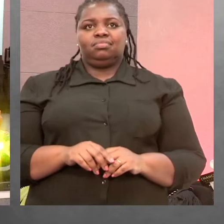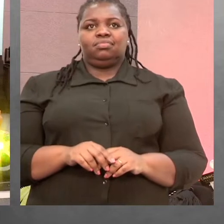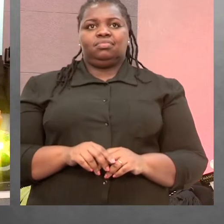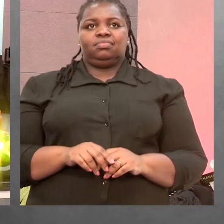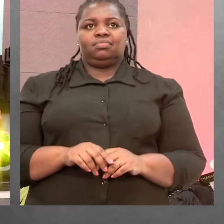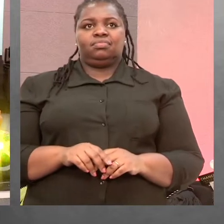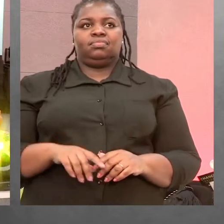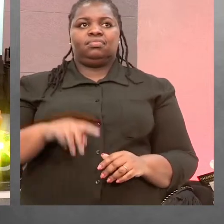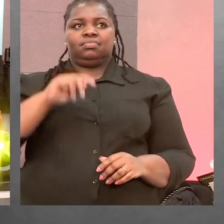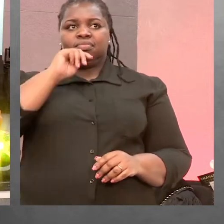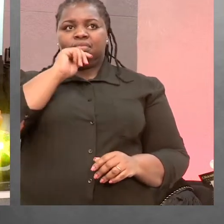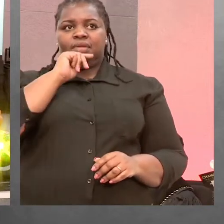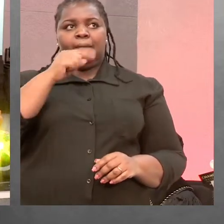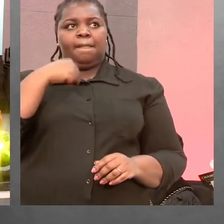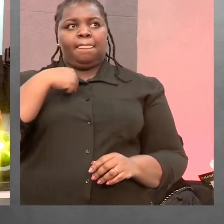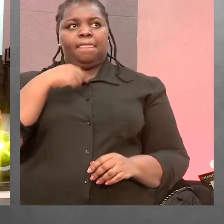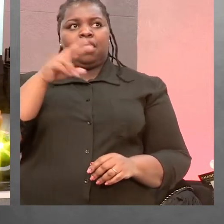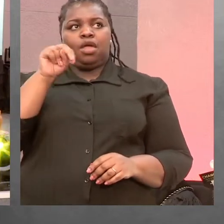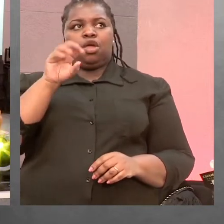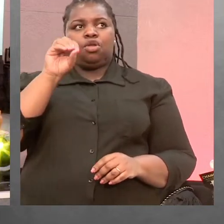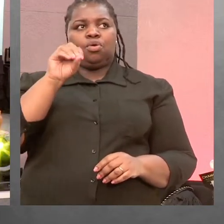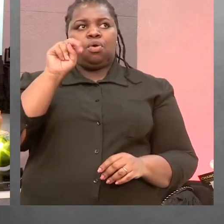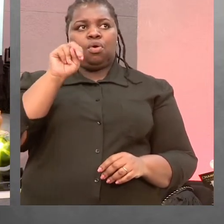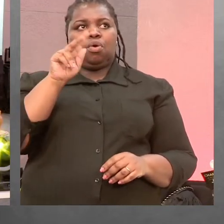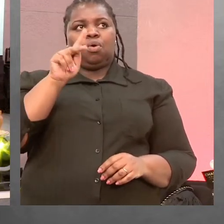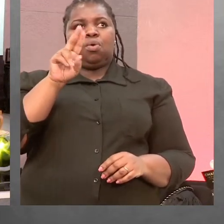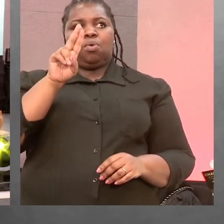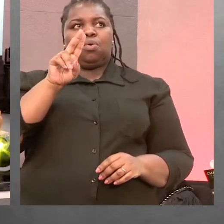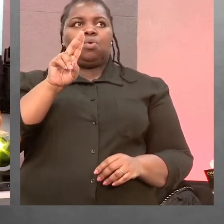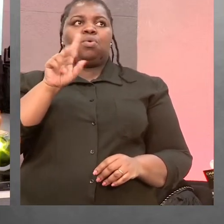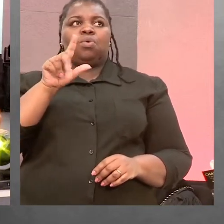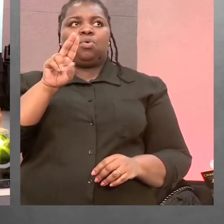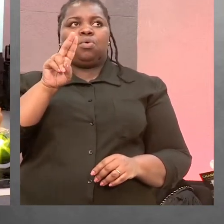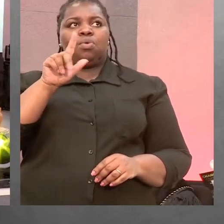Incoming Chancellor, Ms. Nonkululeko Gobodo,